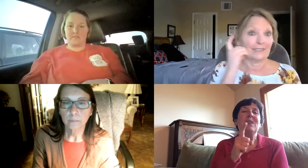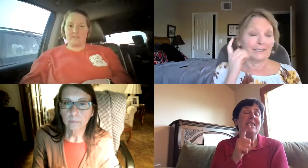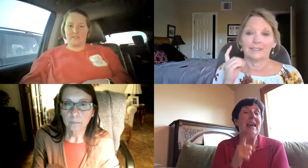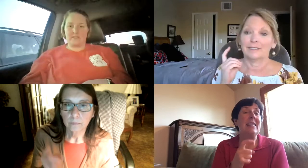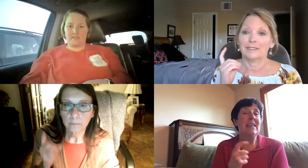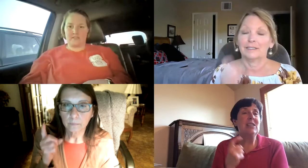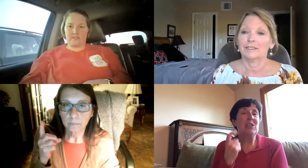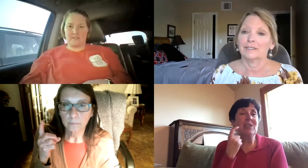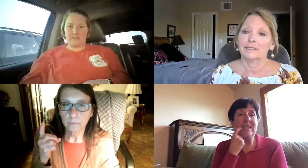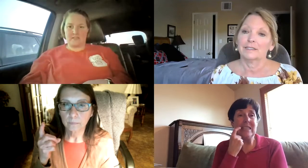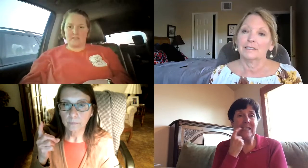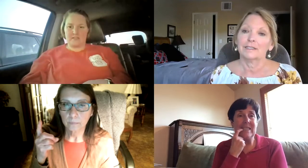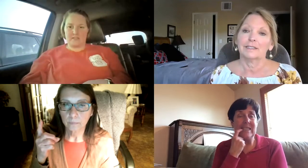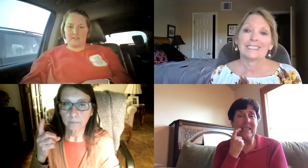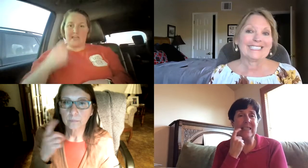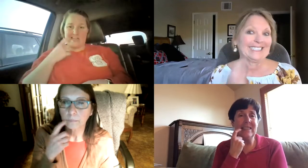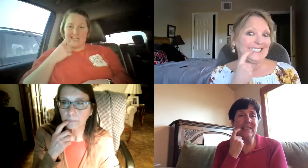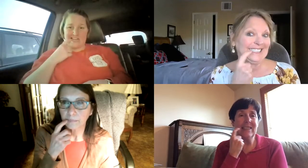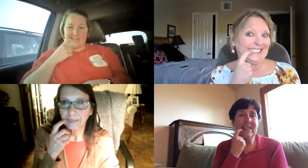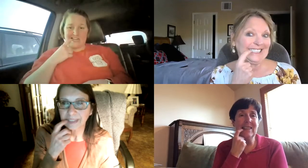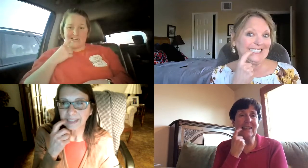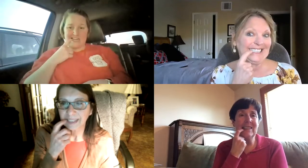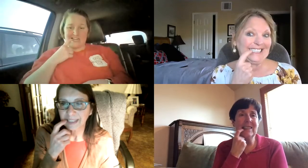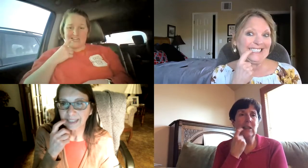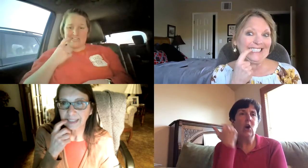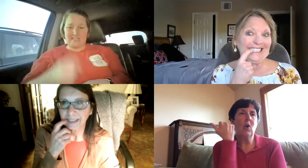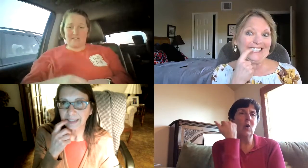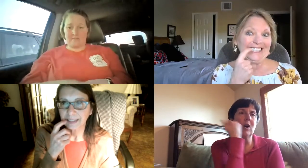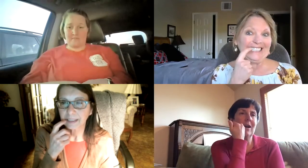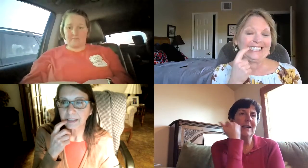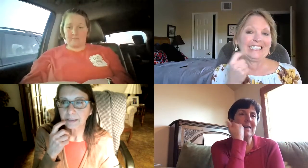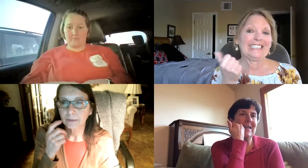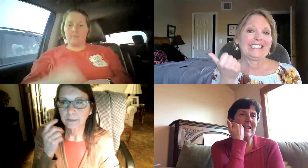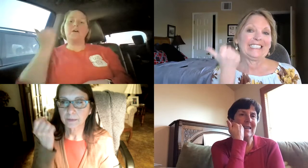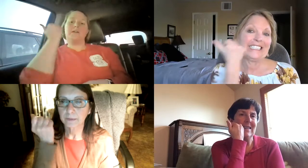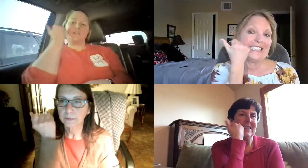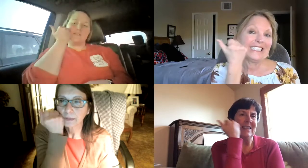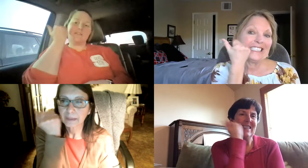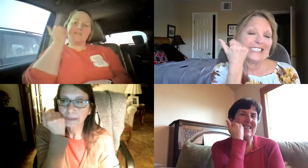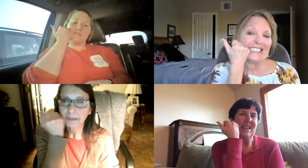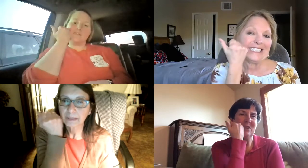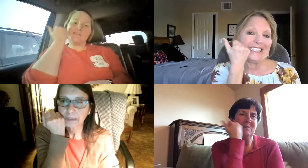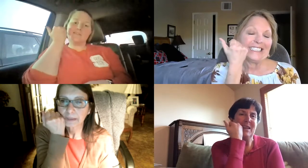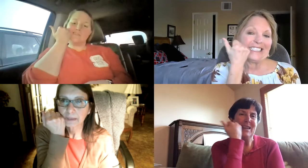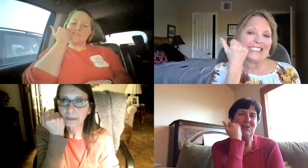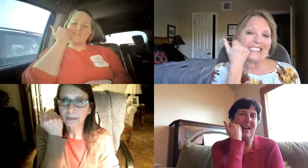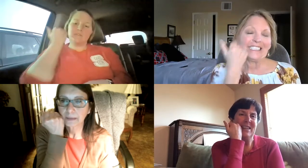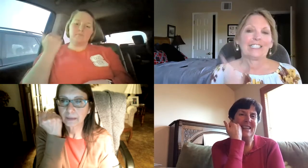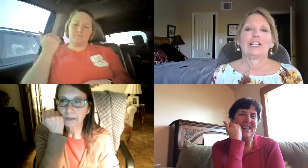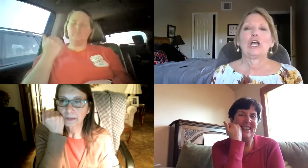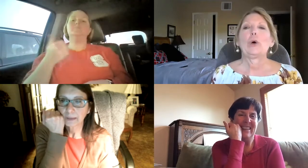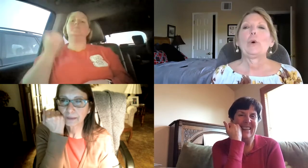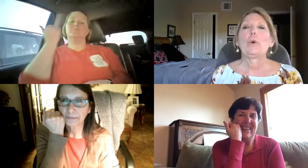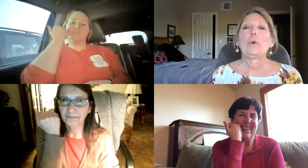So dentist, you'll either see this dentist or dentist, like you're being